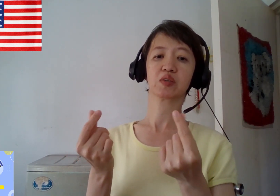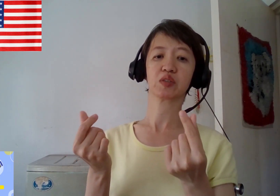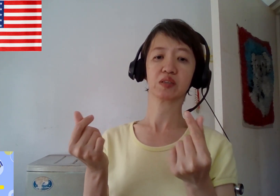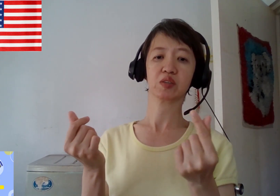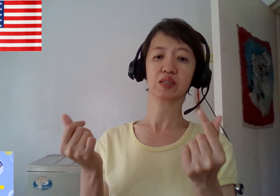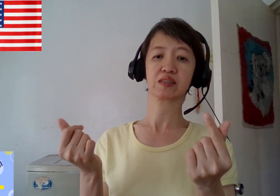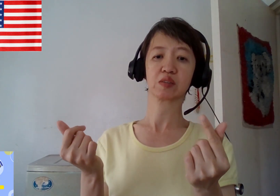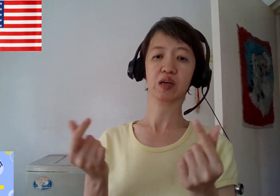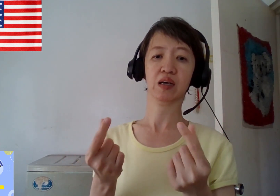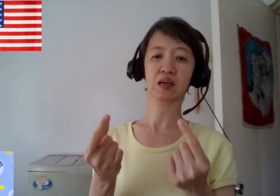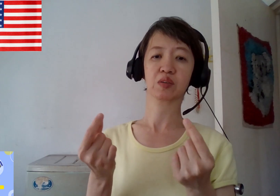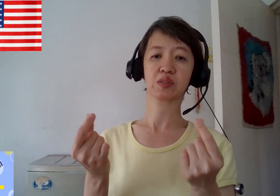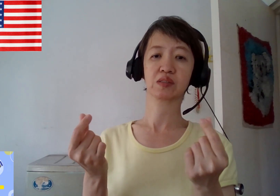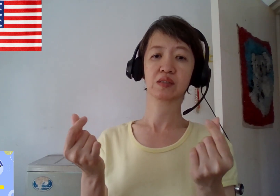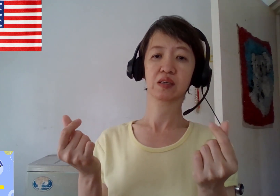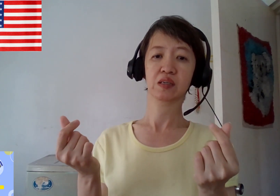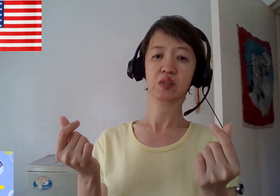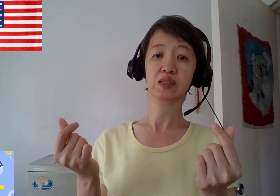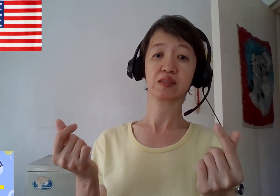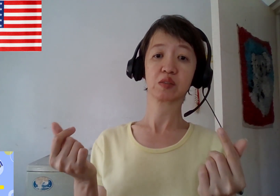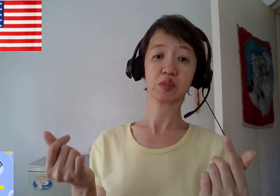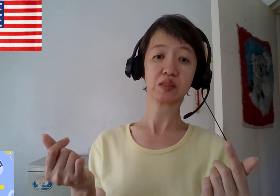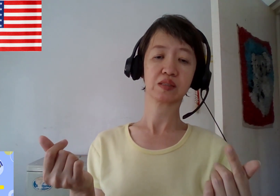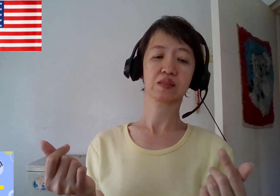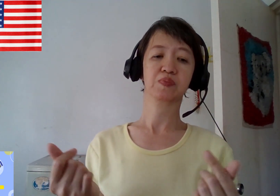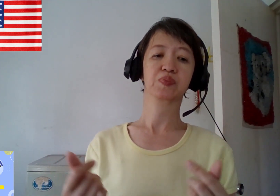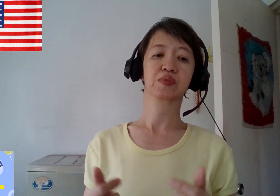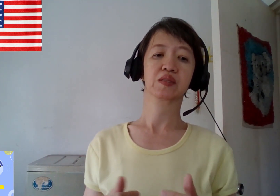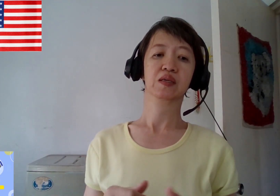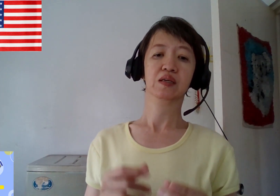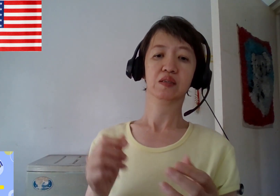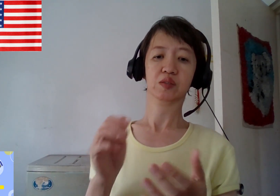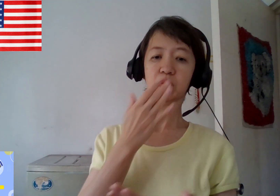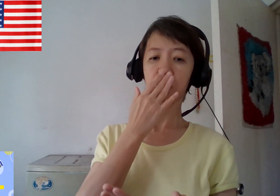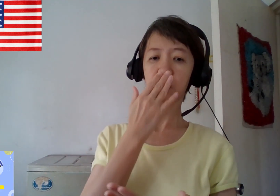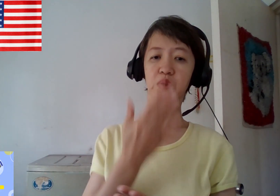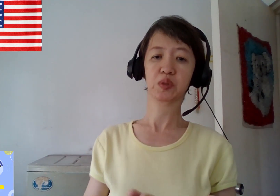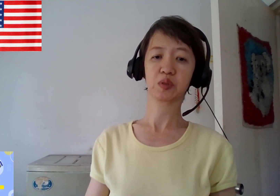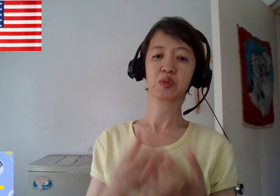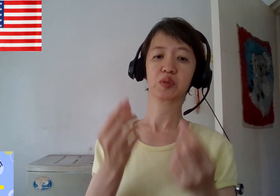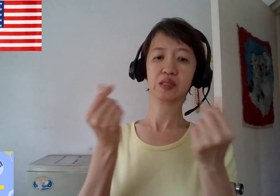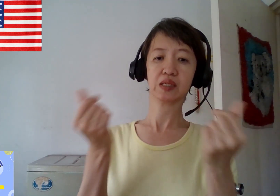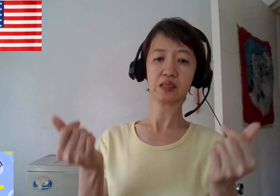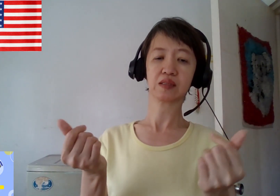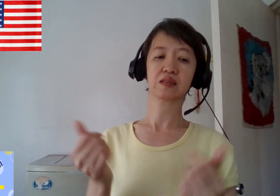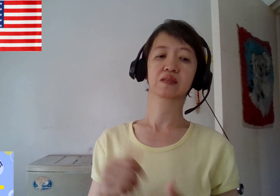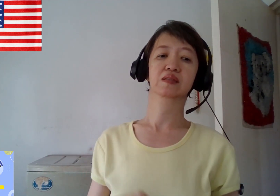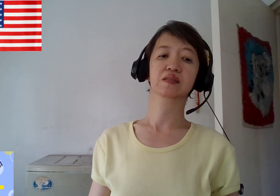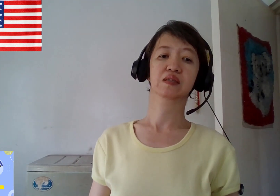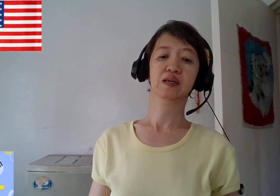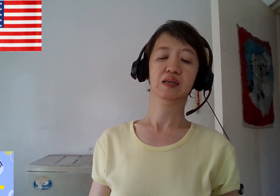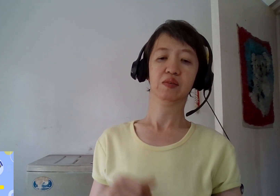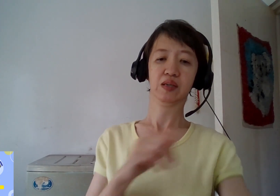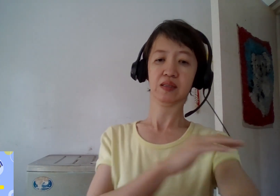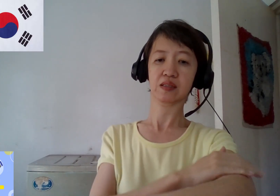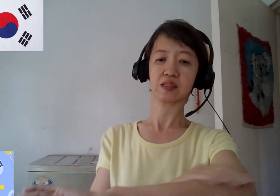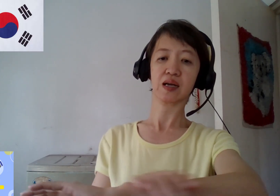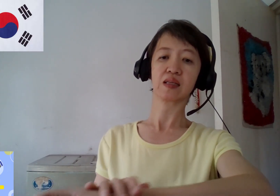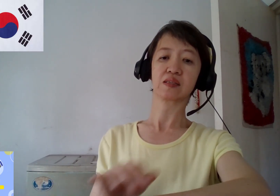good good you did good. So good deed and then Jal Hesse.